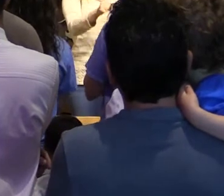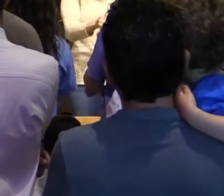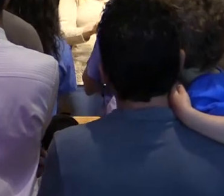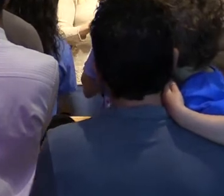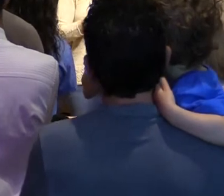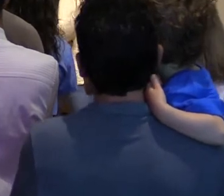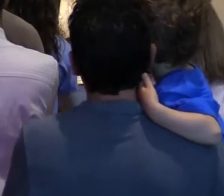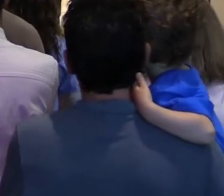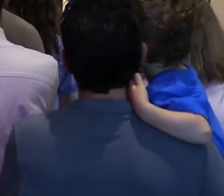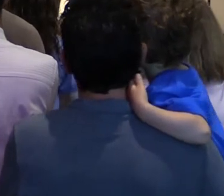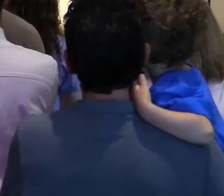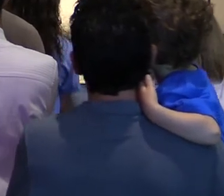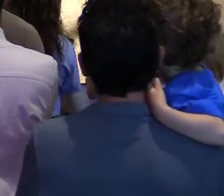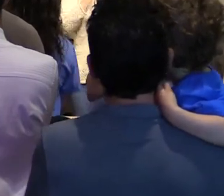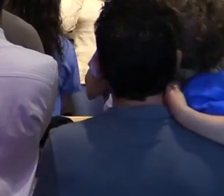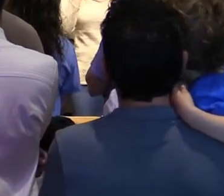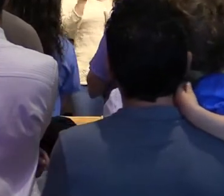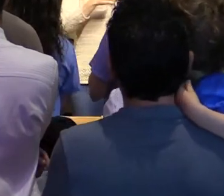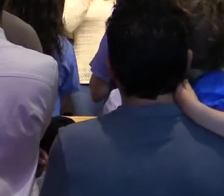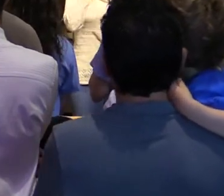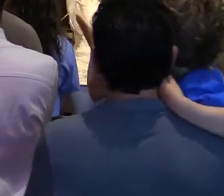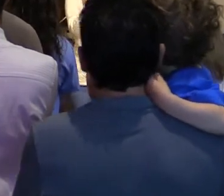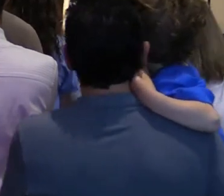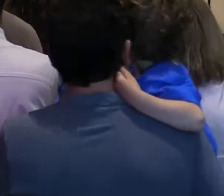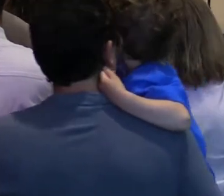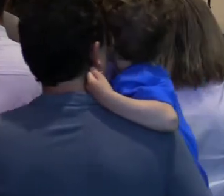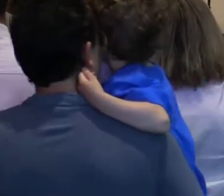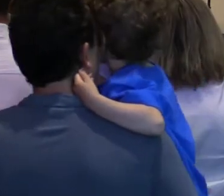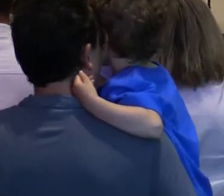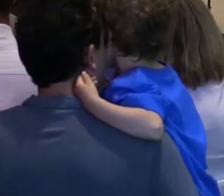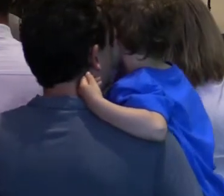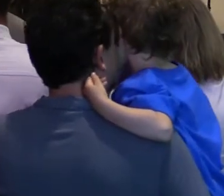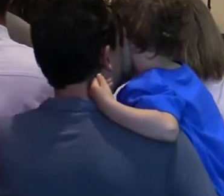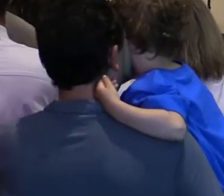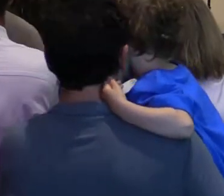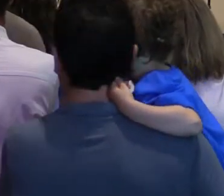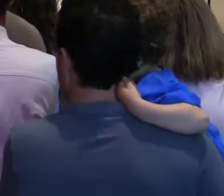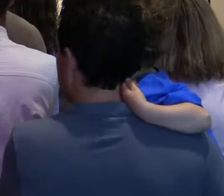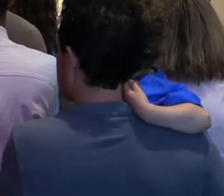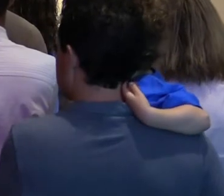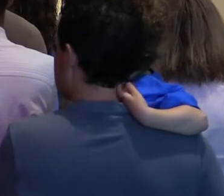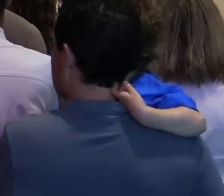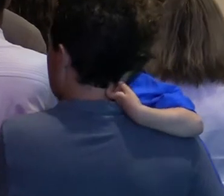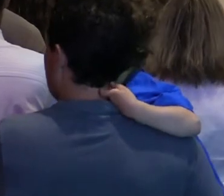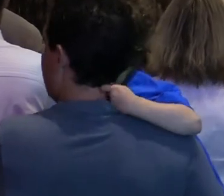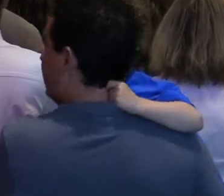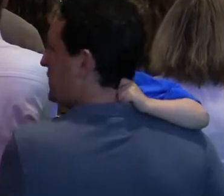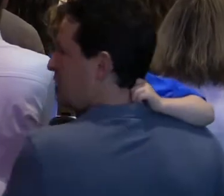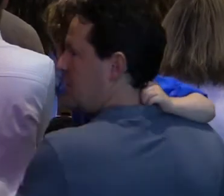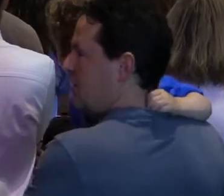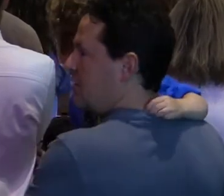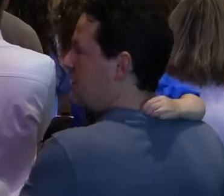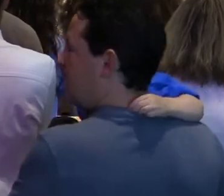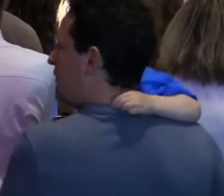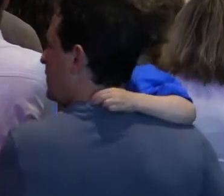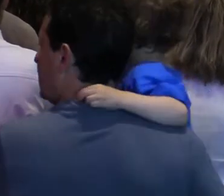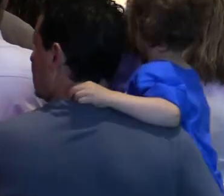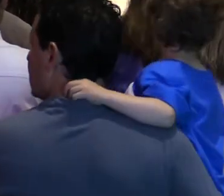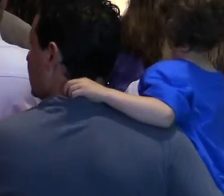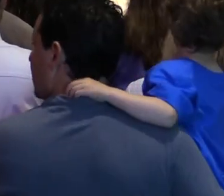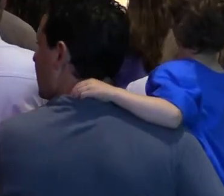The Redeemer has come, for He dwells in the presence of His